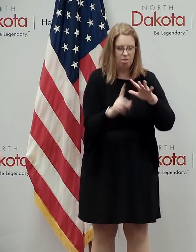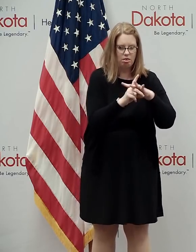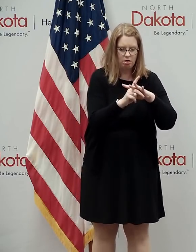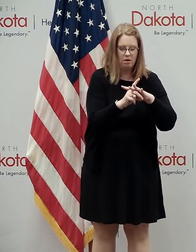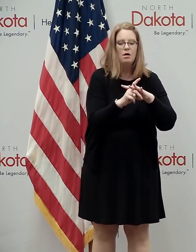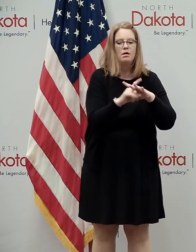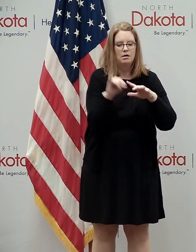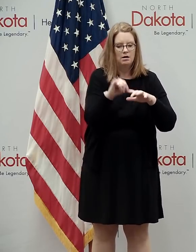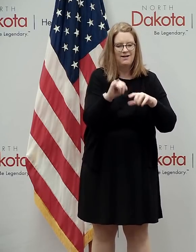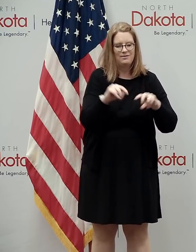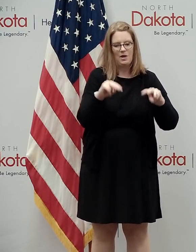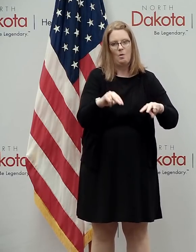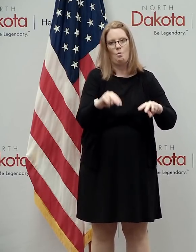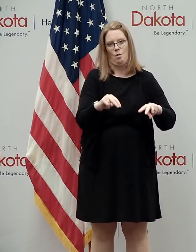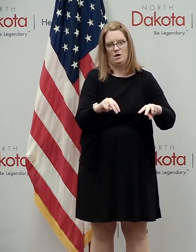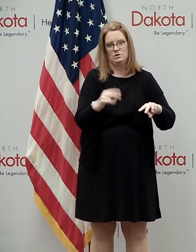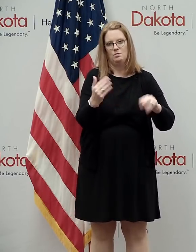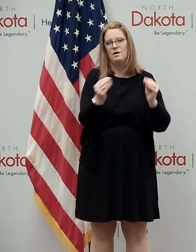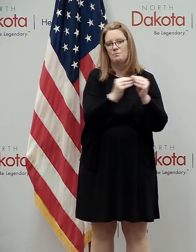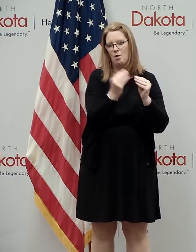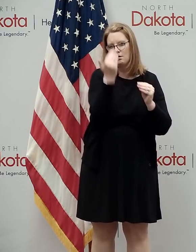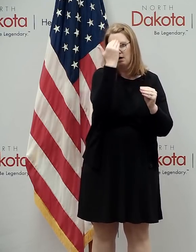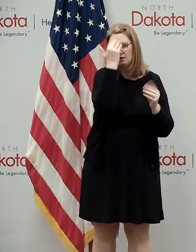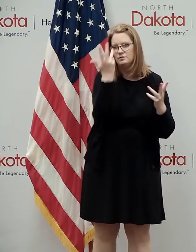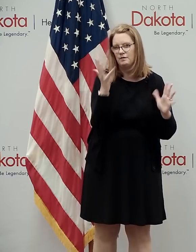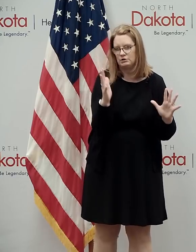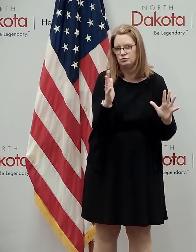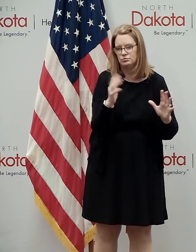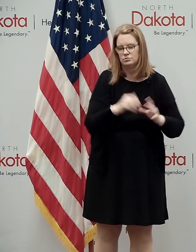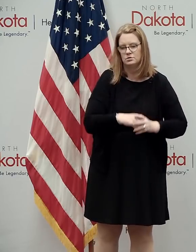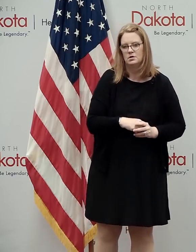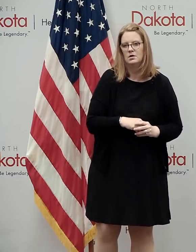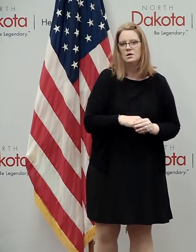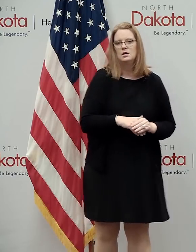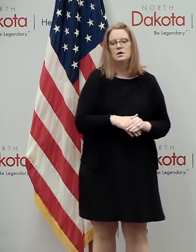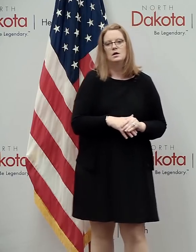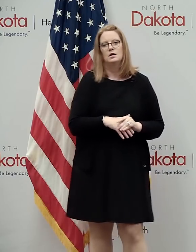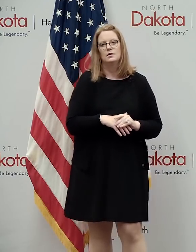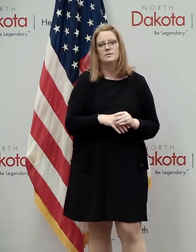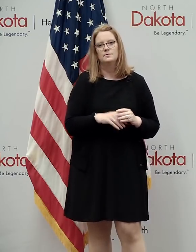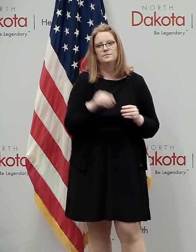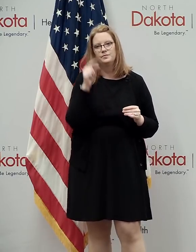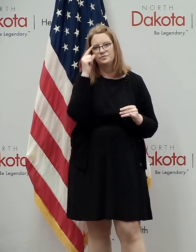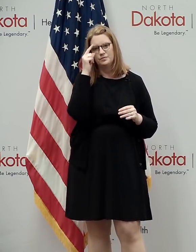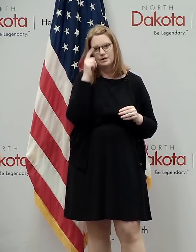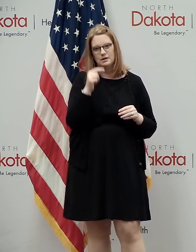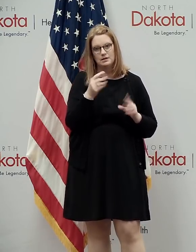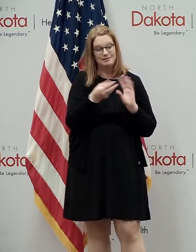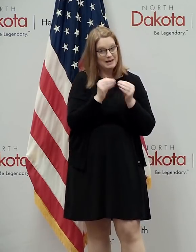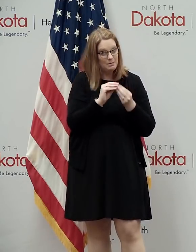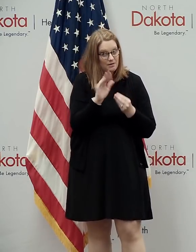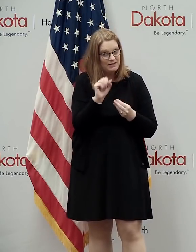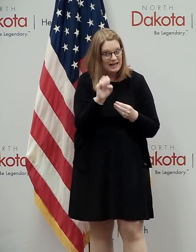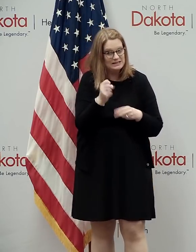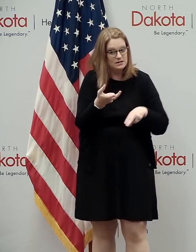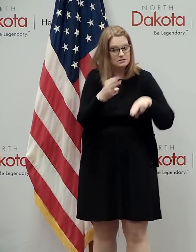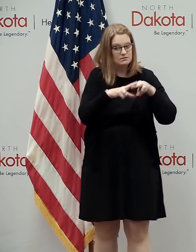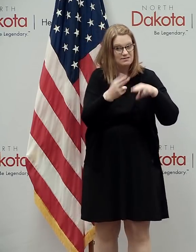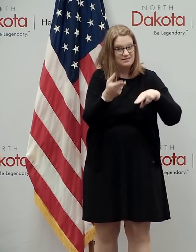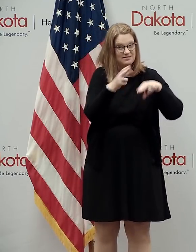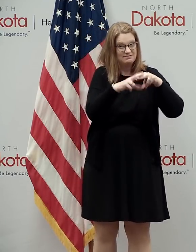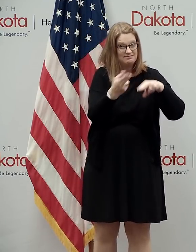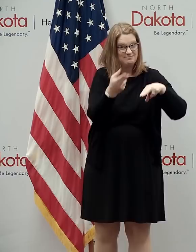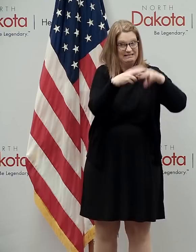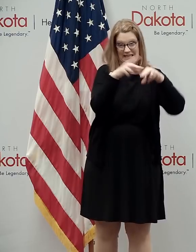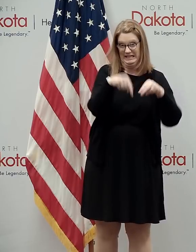got more knowledge about that. The other point of note, as we see these cases rise in Burley County, we know